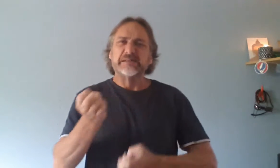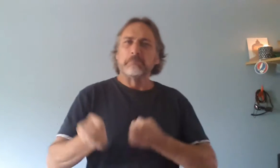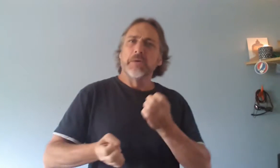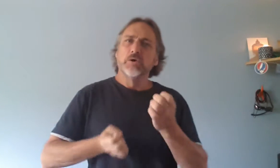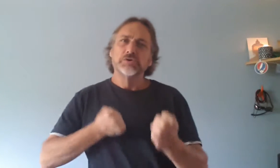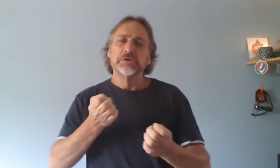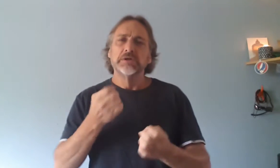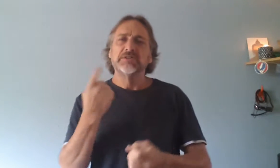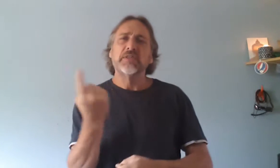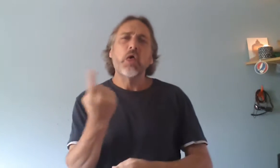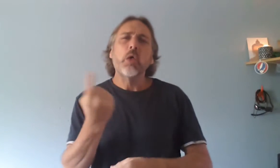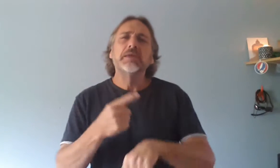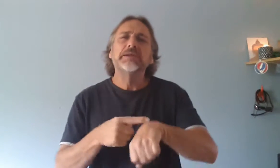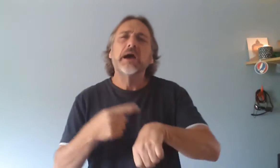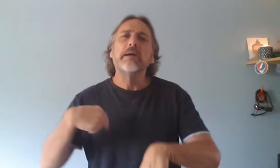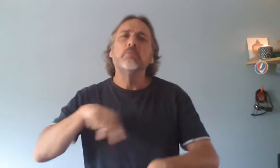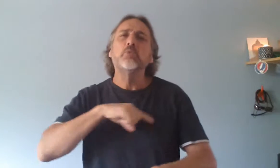or hear or smell or taste or touch or